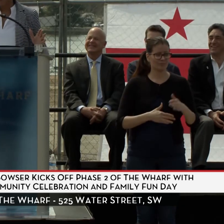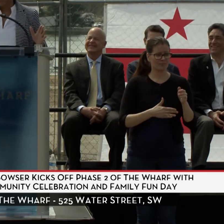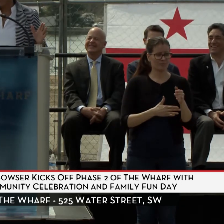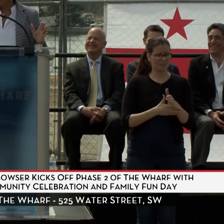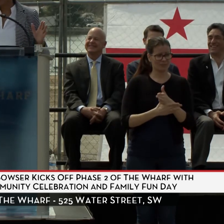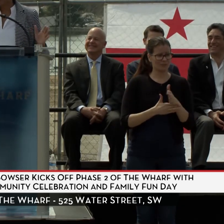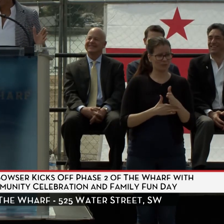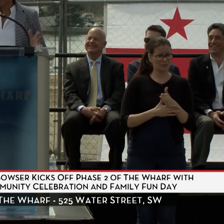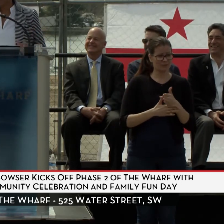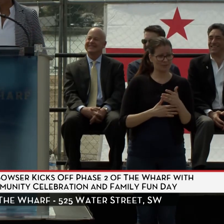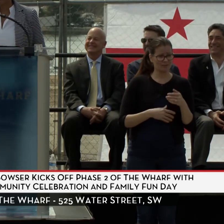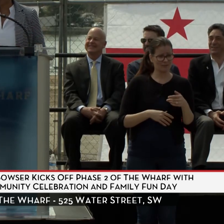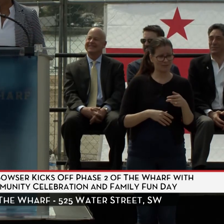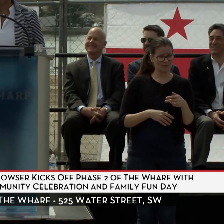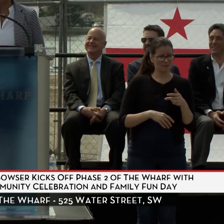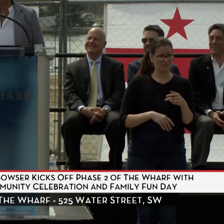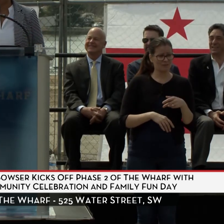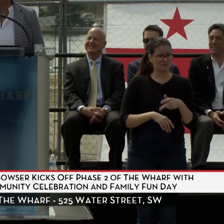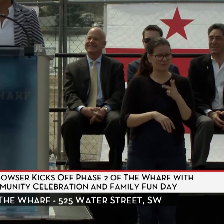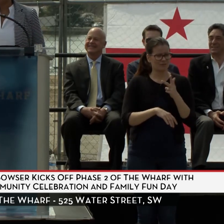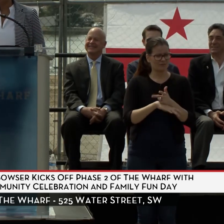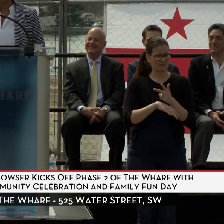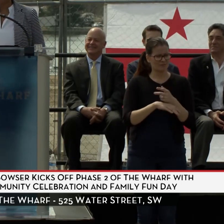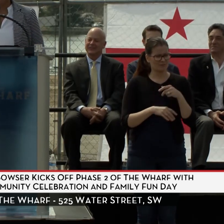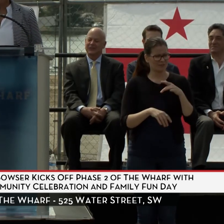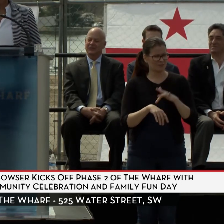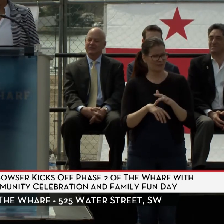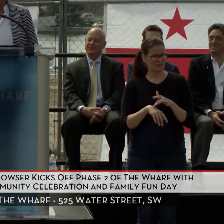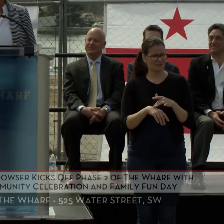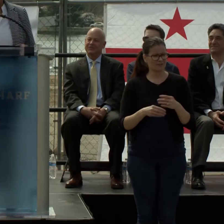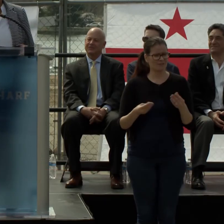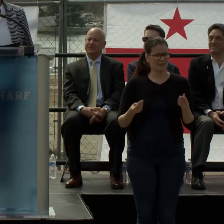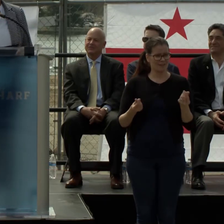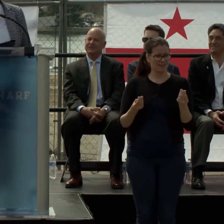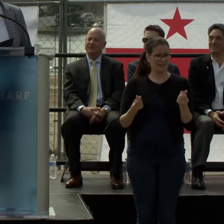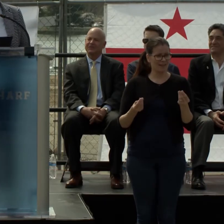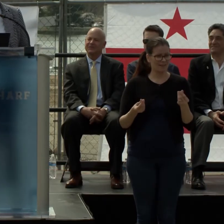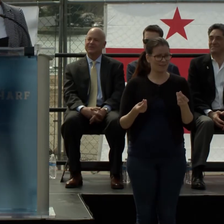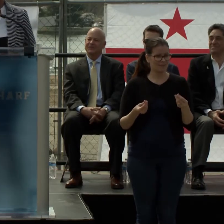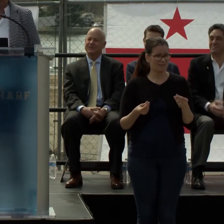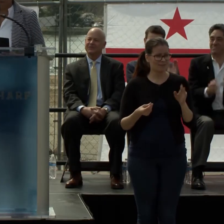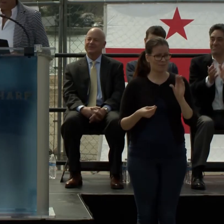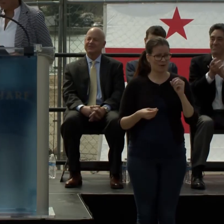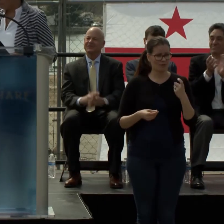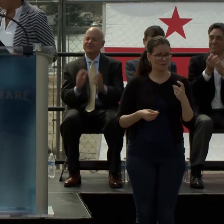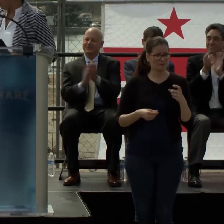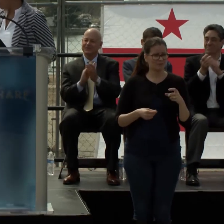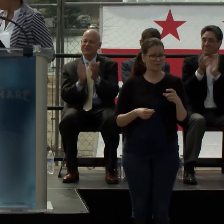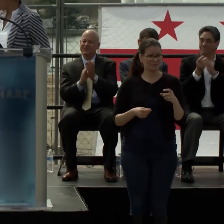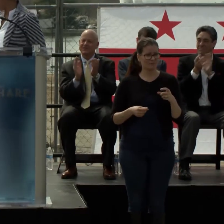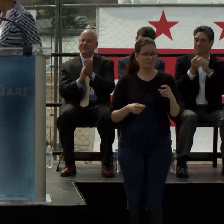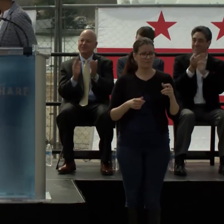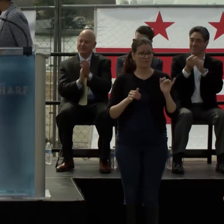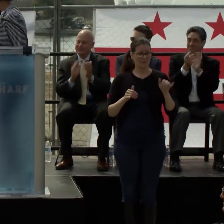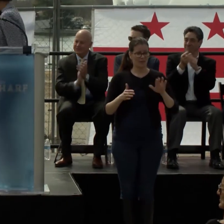sandbox. So now it's time to celebrate the beginning of phase two. Congratulations, everybody.